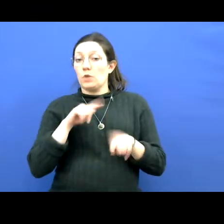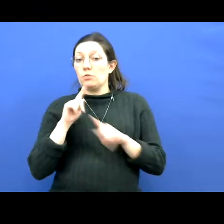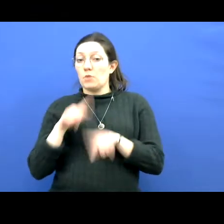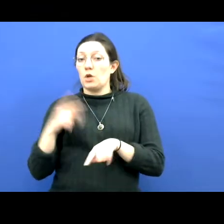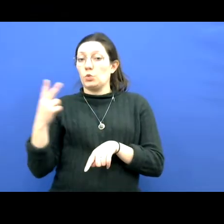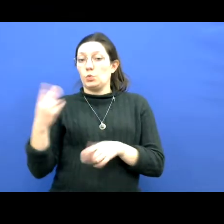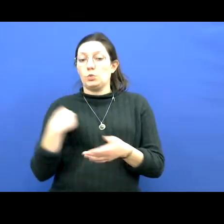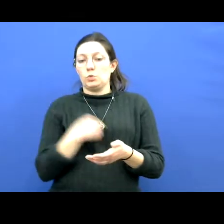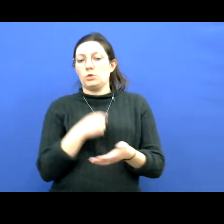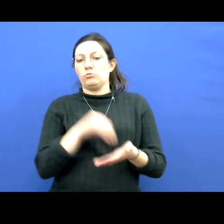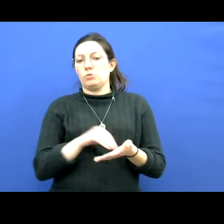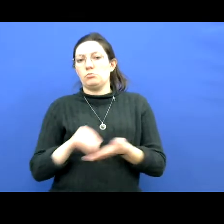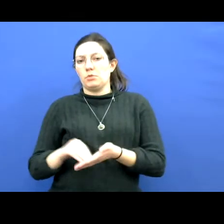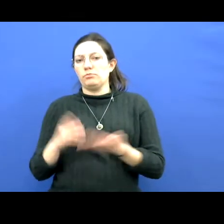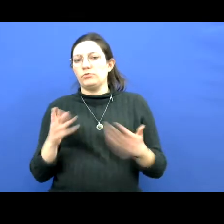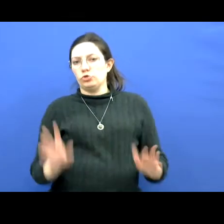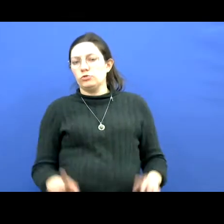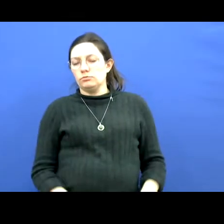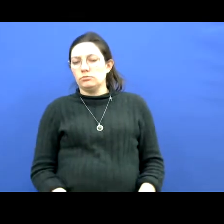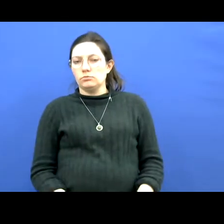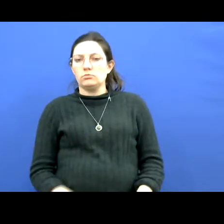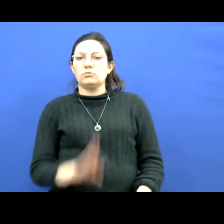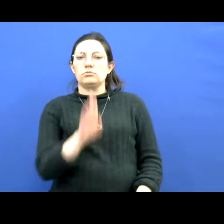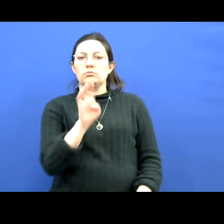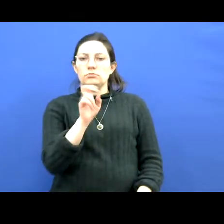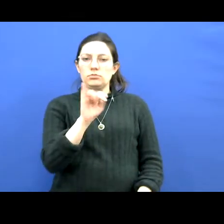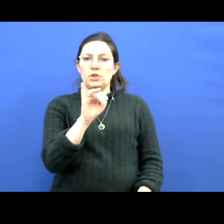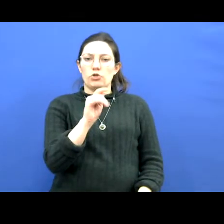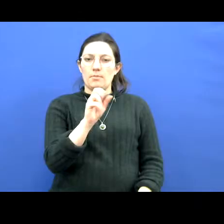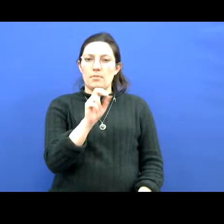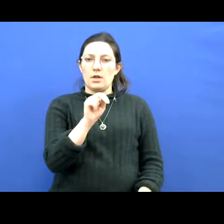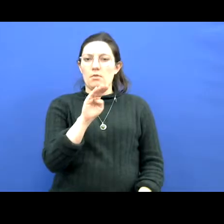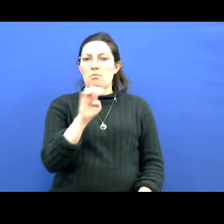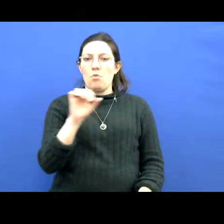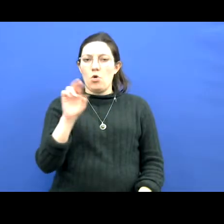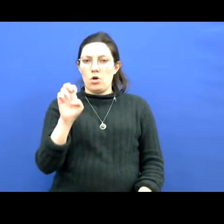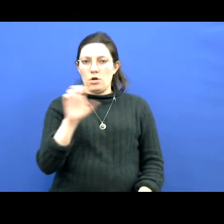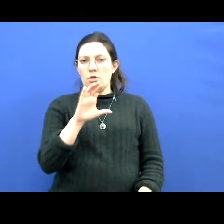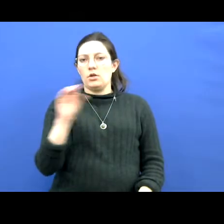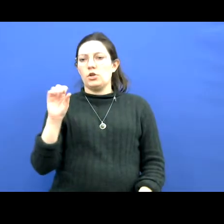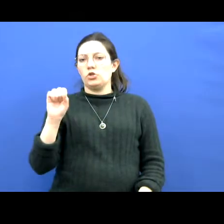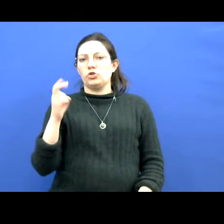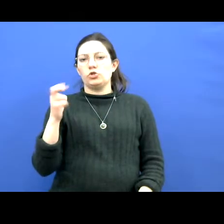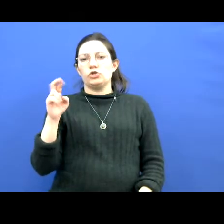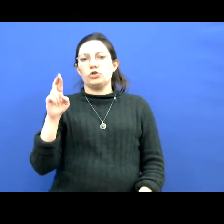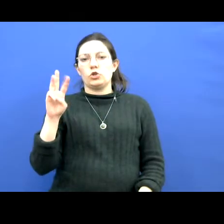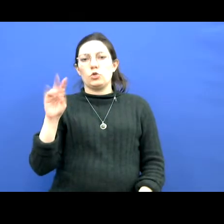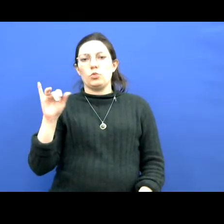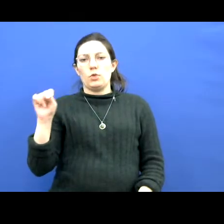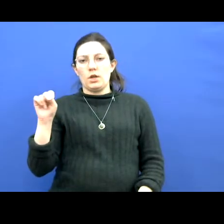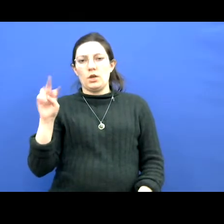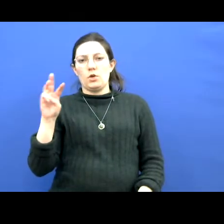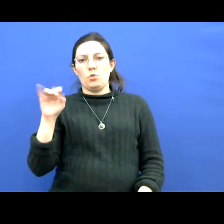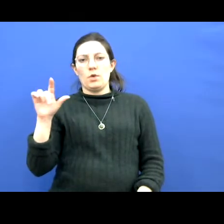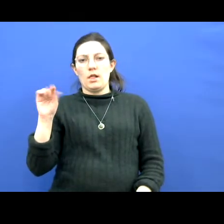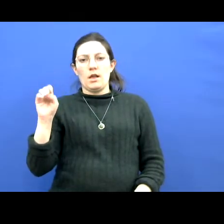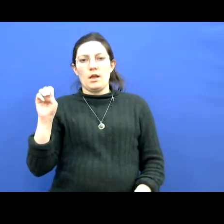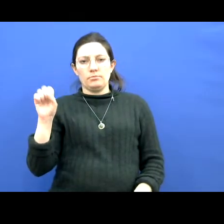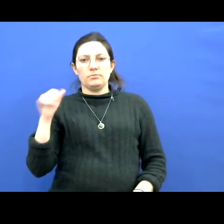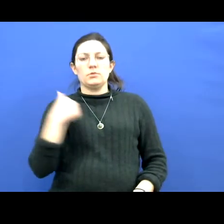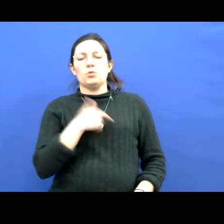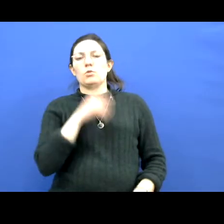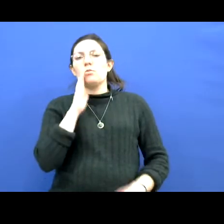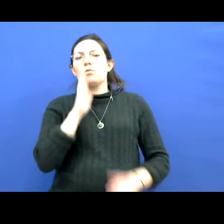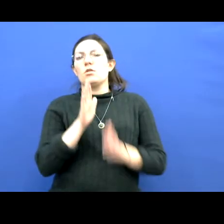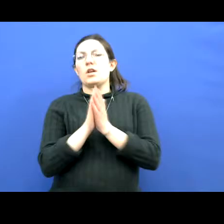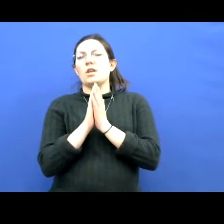back already, we've heard back is Benjamin Moore and Sherwin-Williams. But we'll be reaching out to Lowe's for their Valspar. I